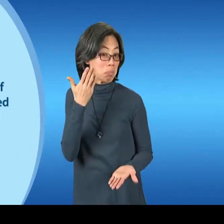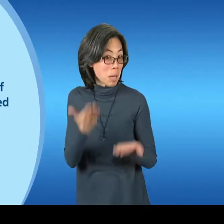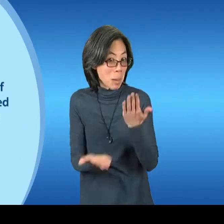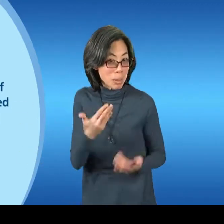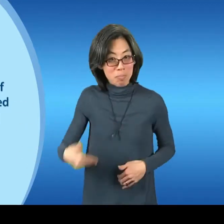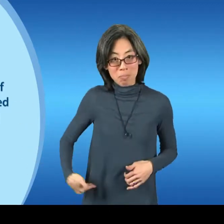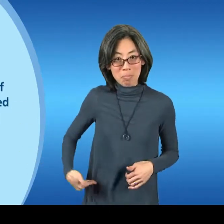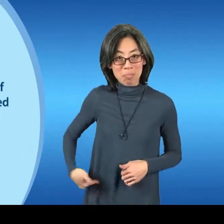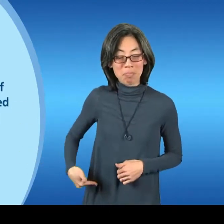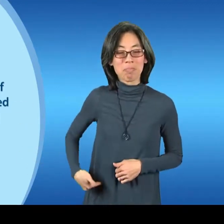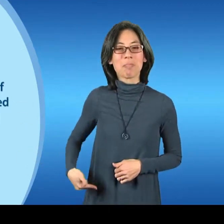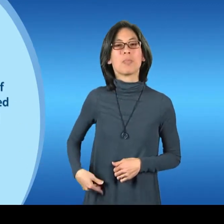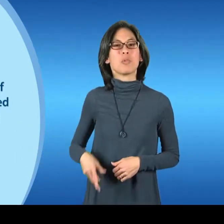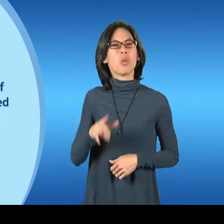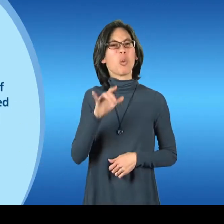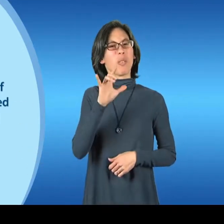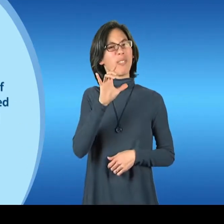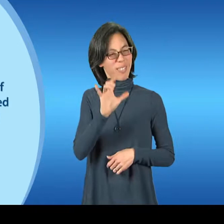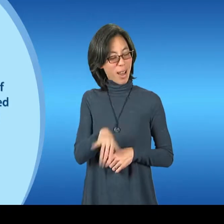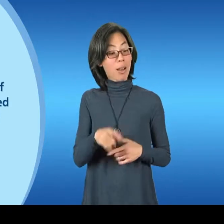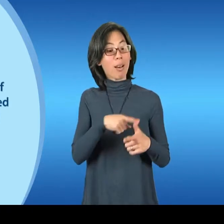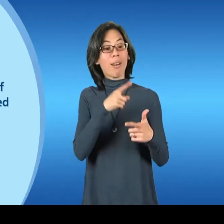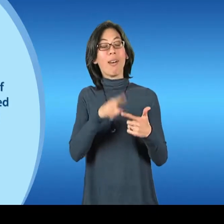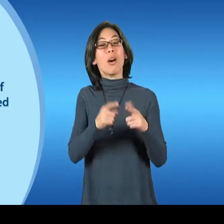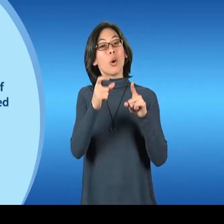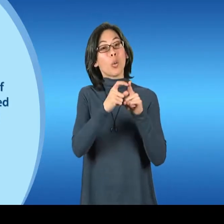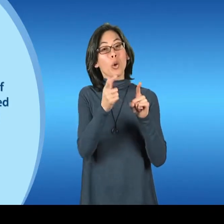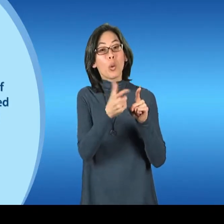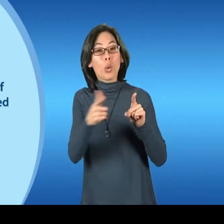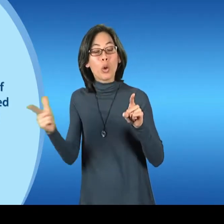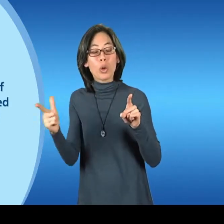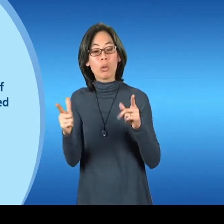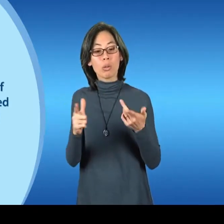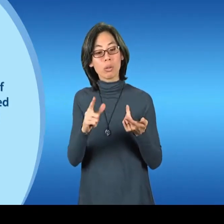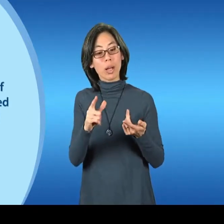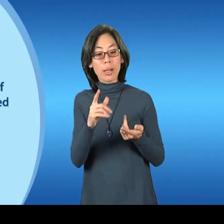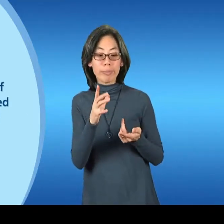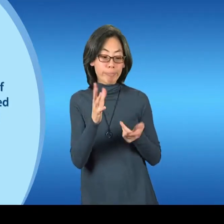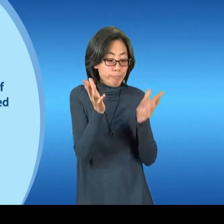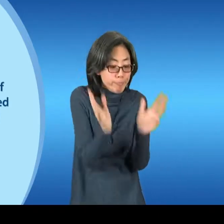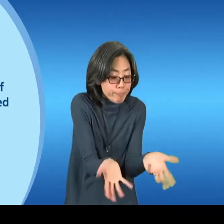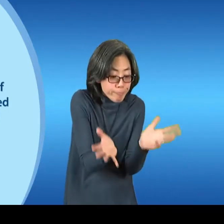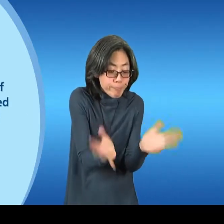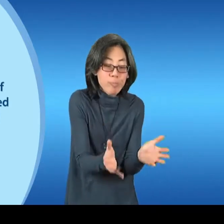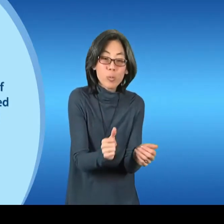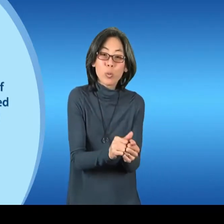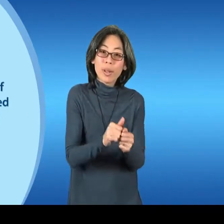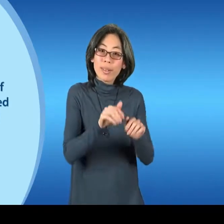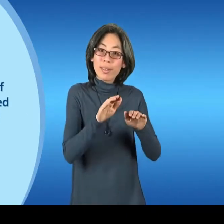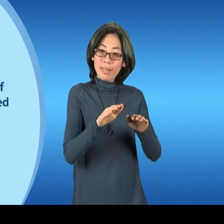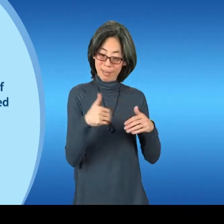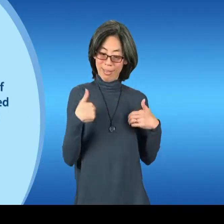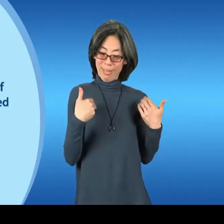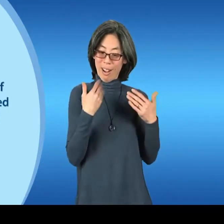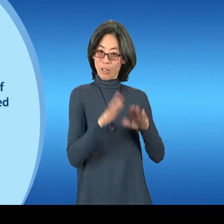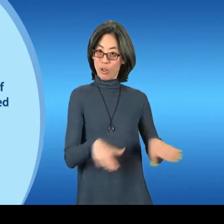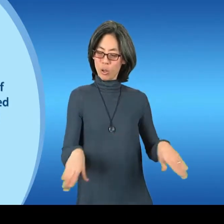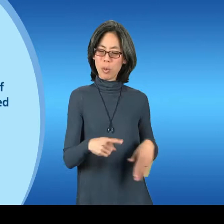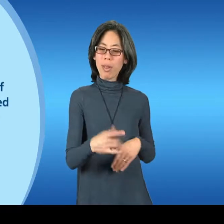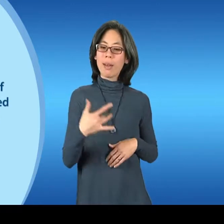It's possible that this is an instinct. Word order is another area where this might apply. In child-directed signing,